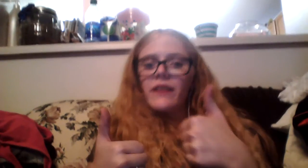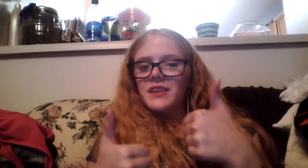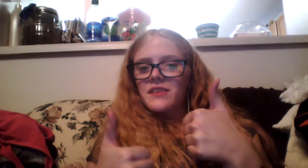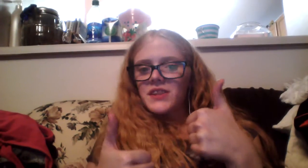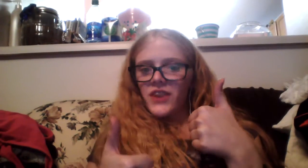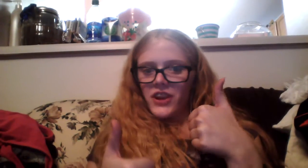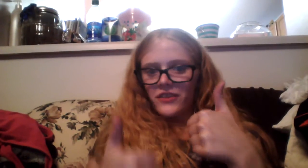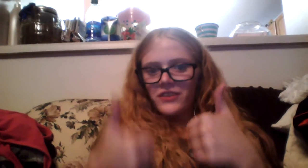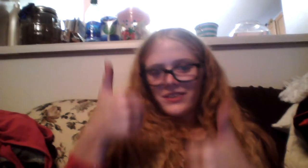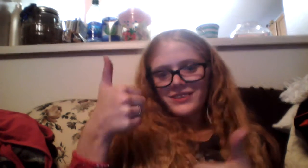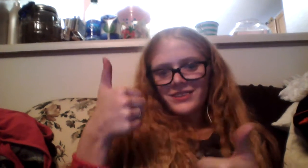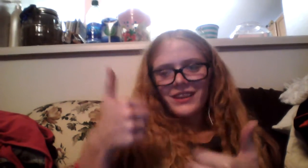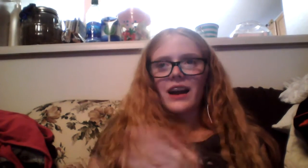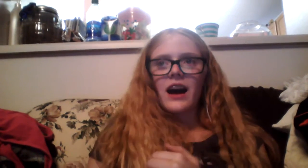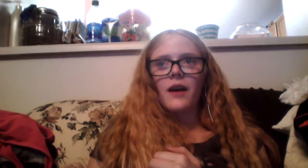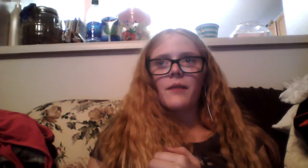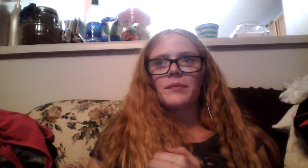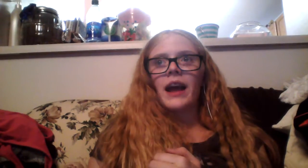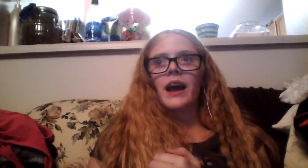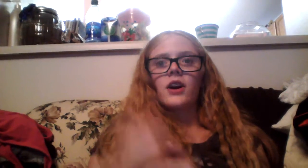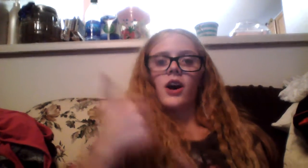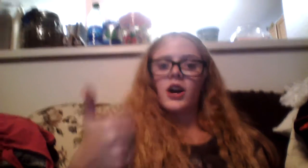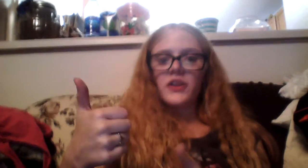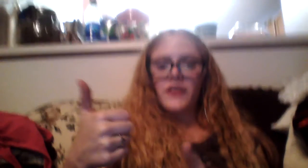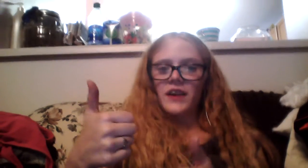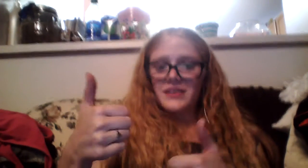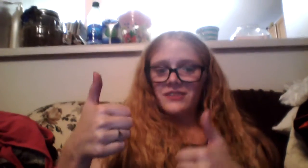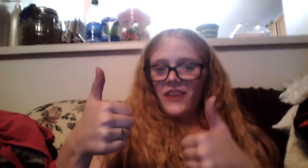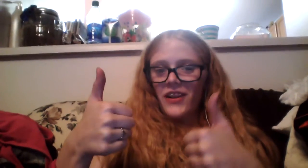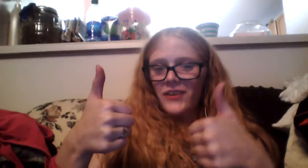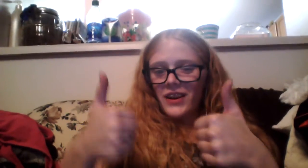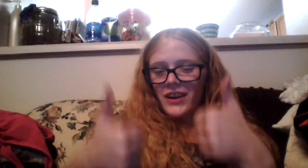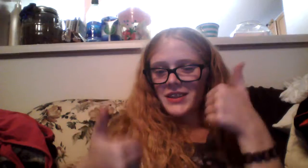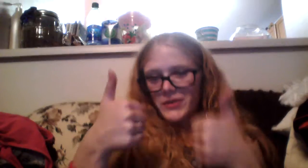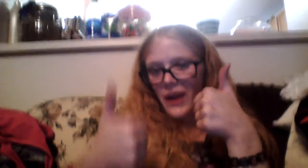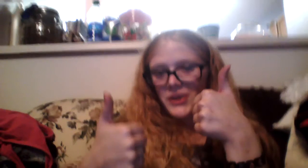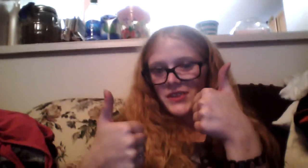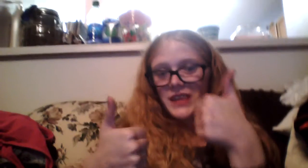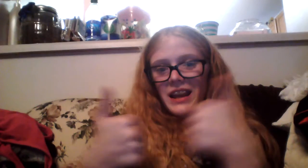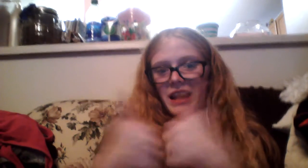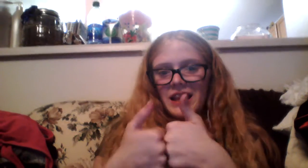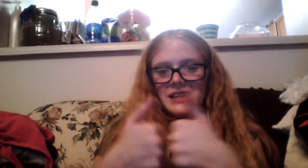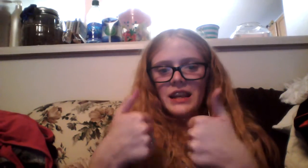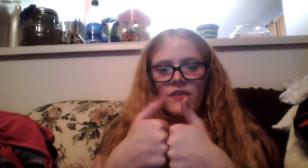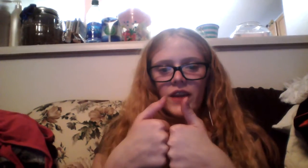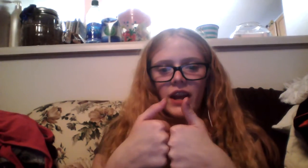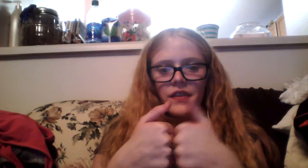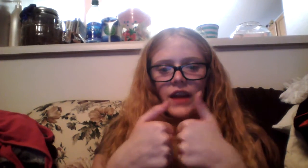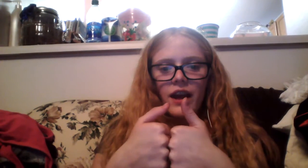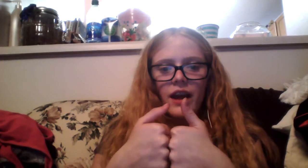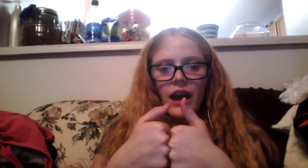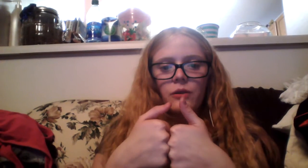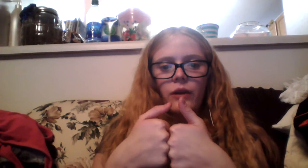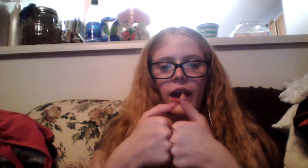likes on this video. And 100,000 subscribers. Because if I get that, I will get